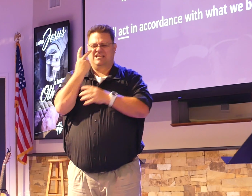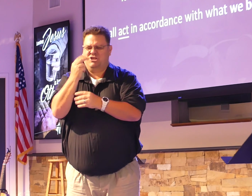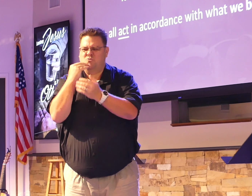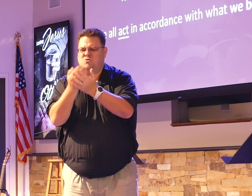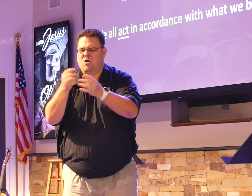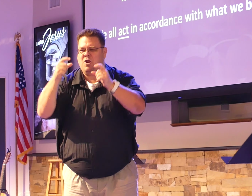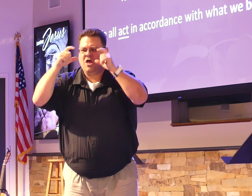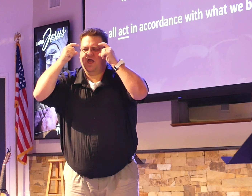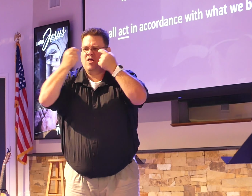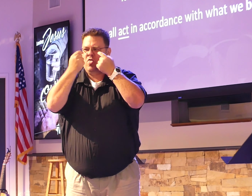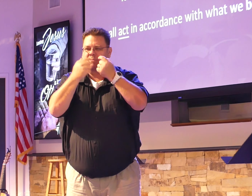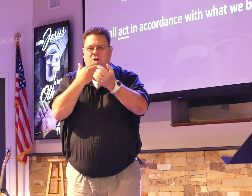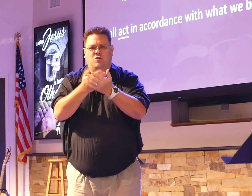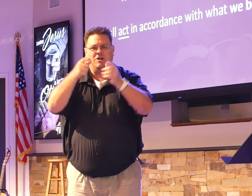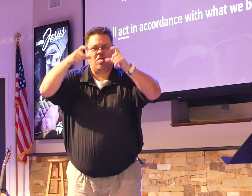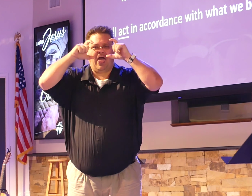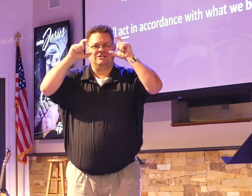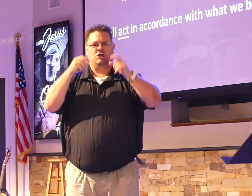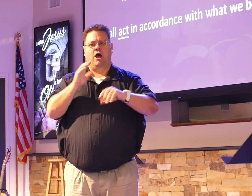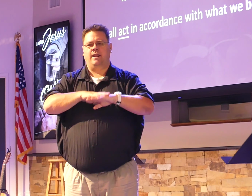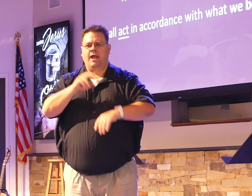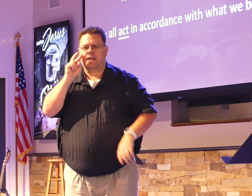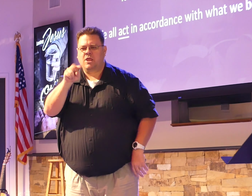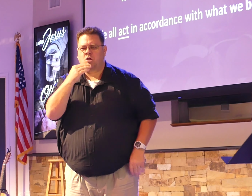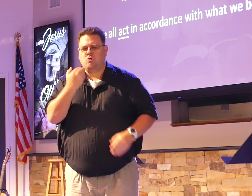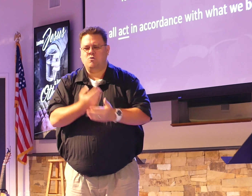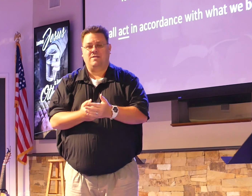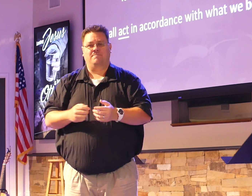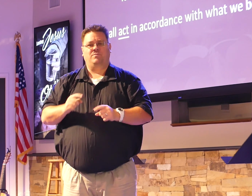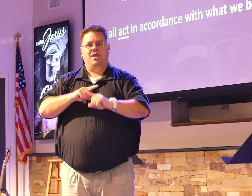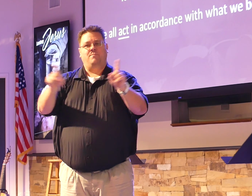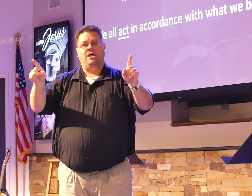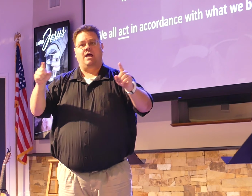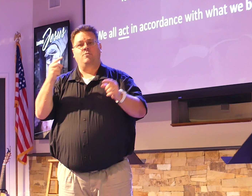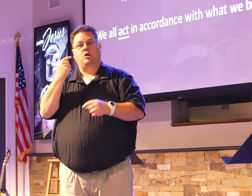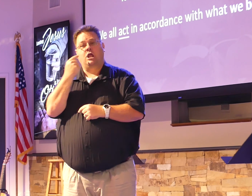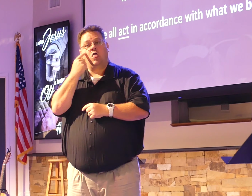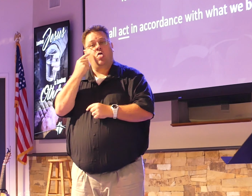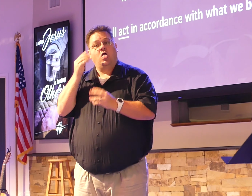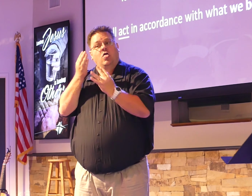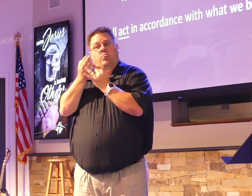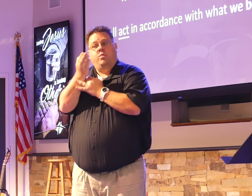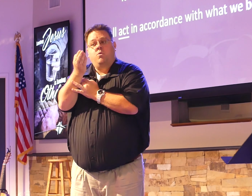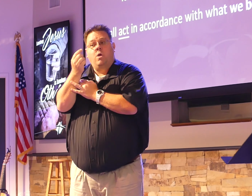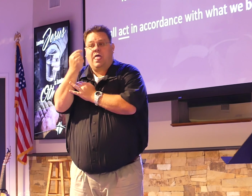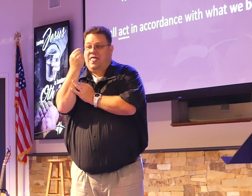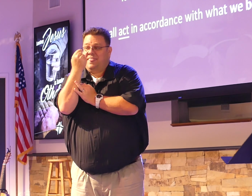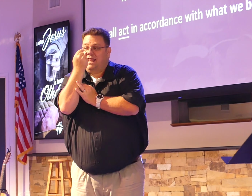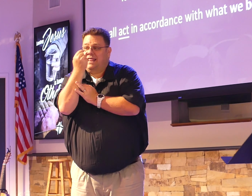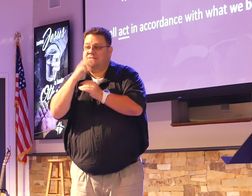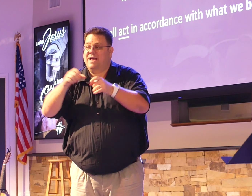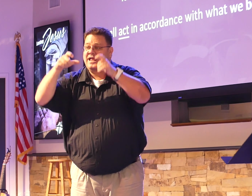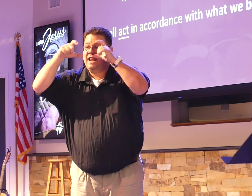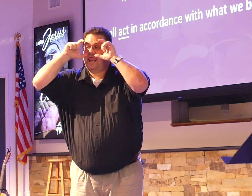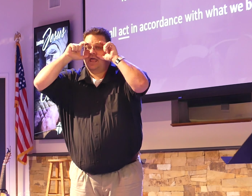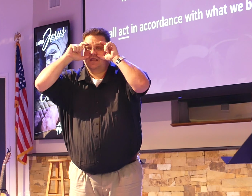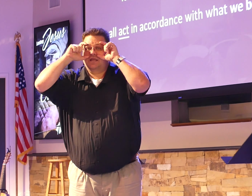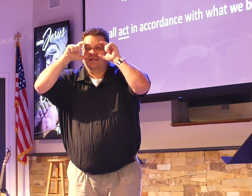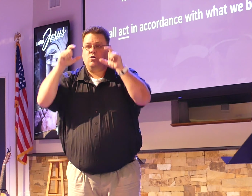lens on here. But, you know, I'm looking at you through the lens of my glasses. And so if you have a biblical worldview,